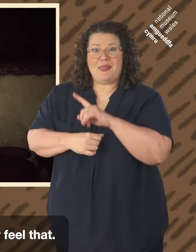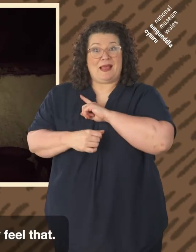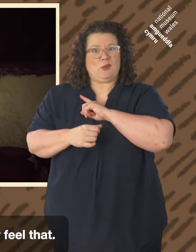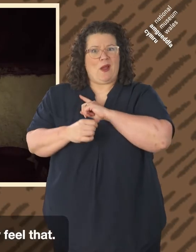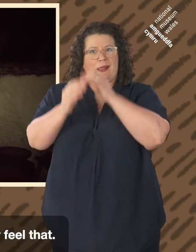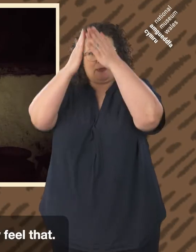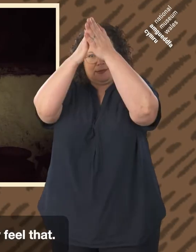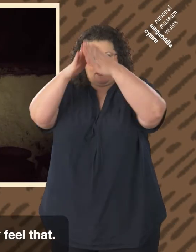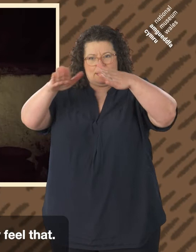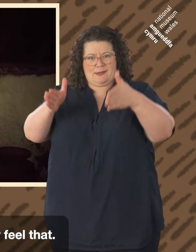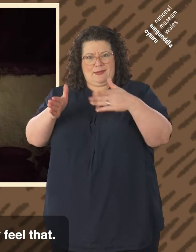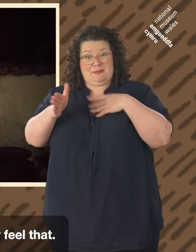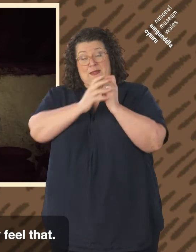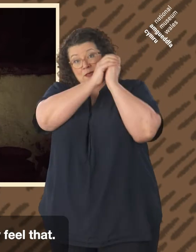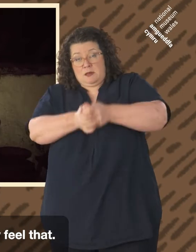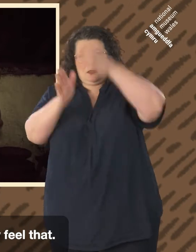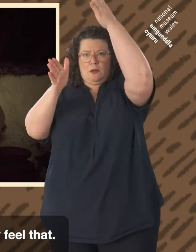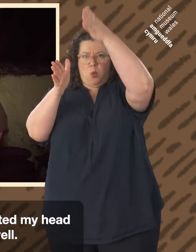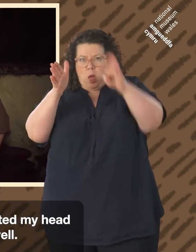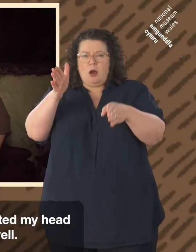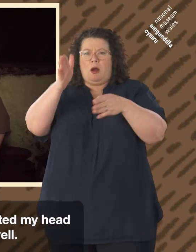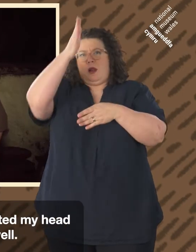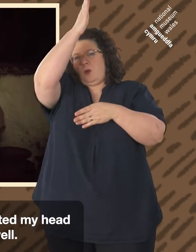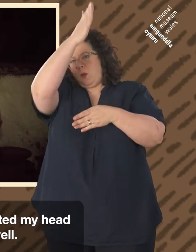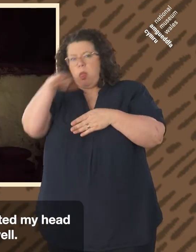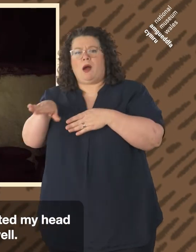Now I couldn't really feel that, but that